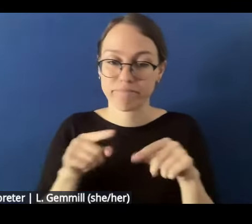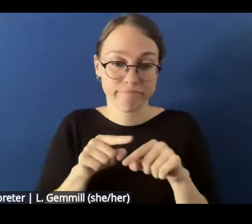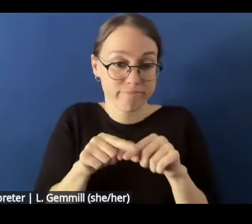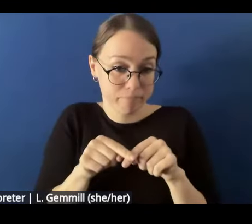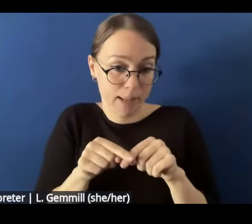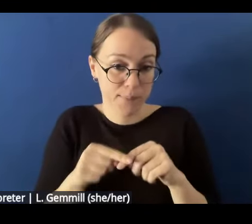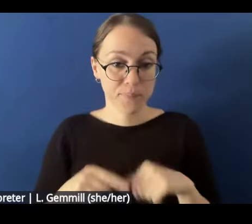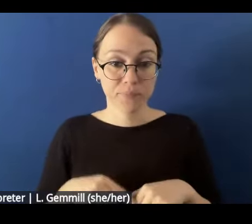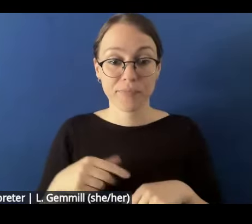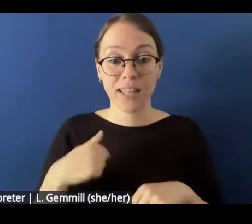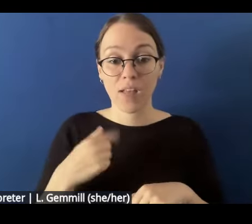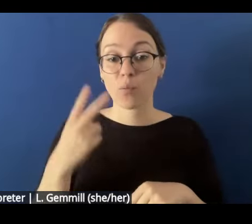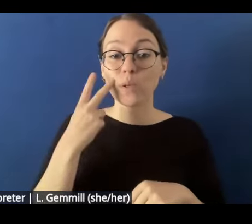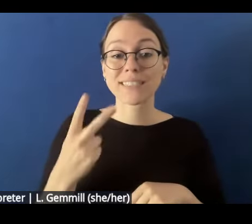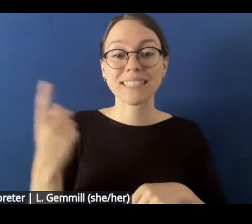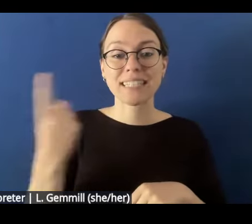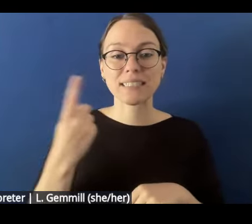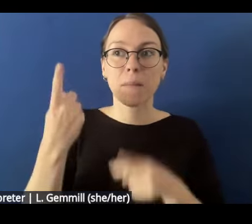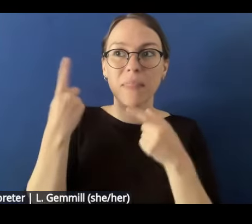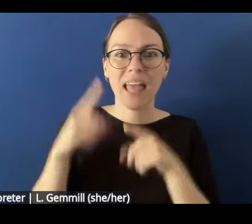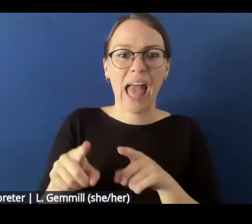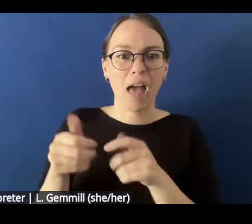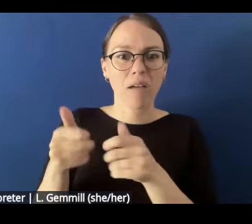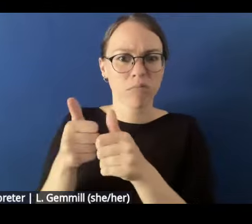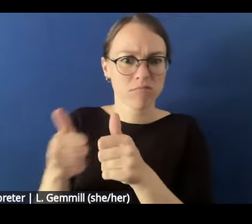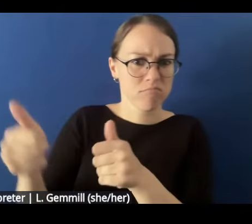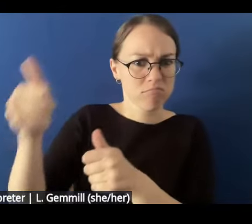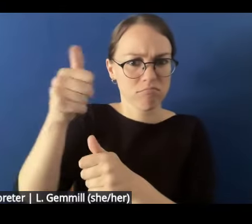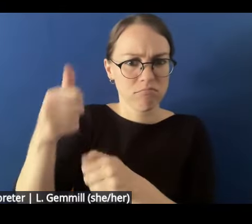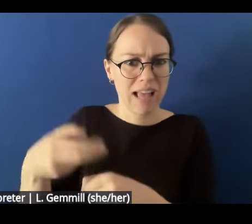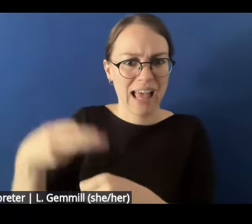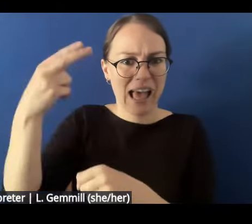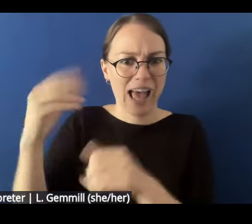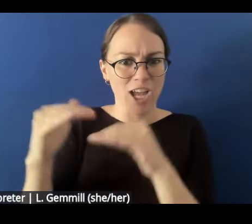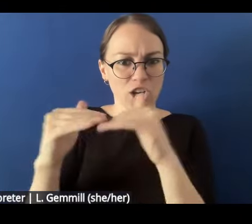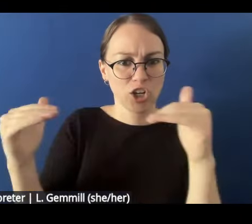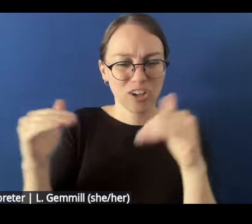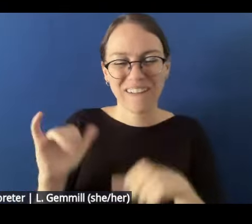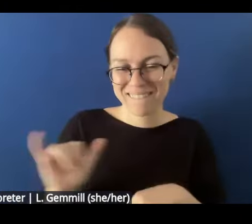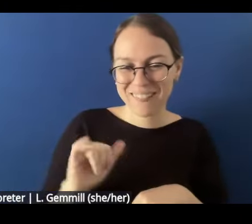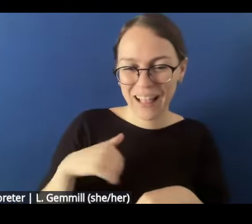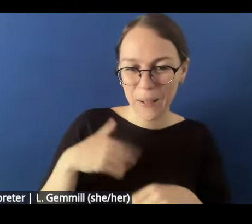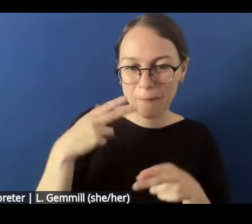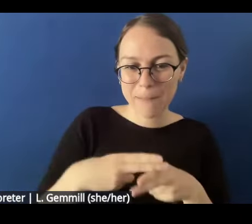see something at a higher level, you've got, like we talked about today, you've got the penalties that are outlined under law.